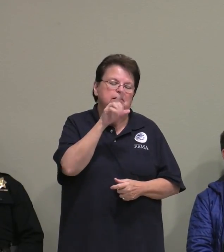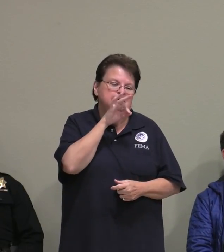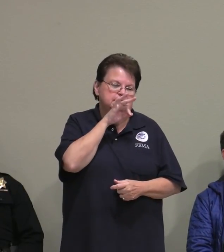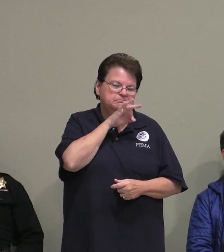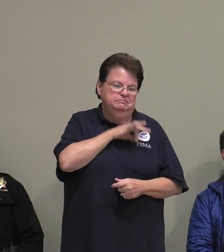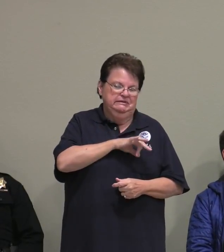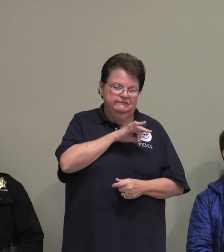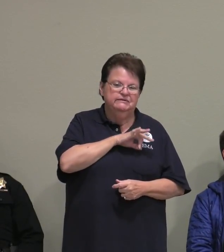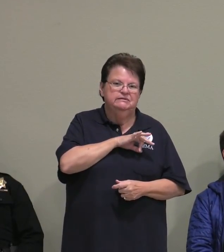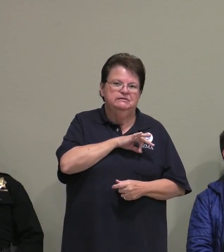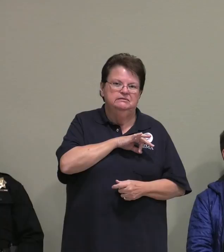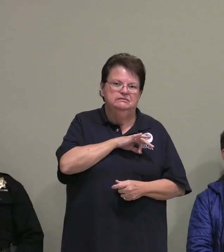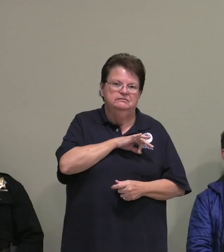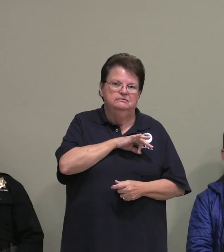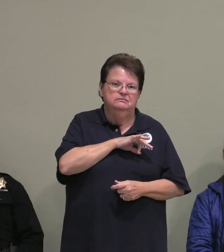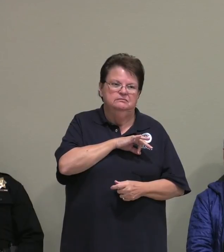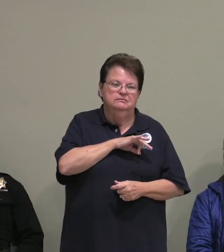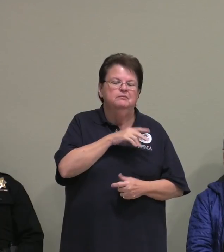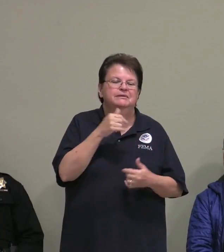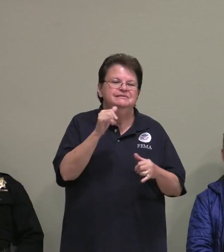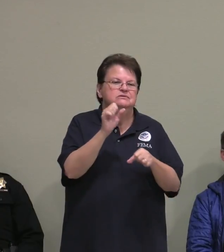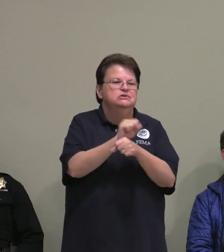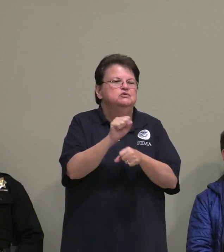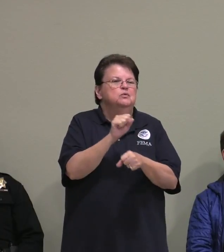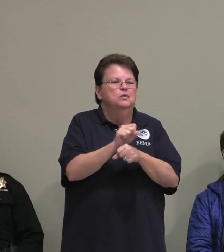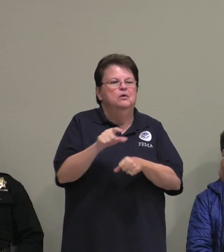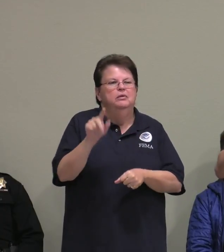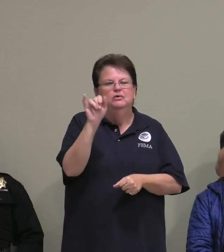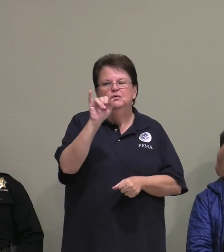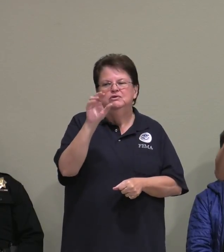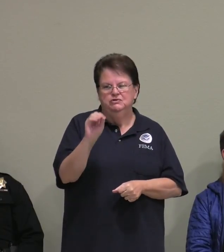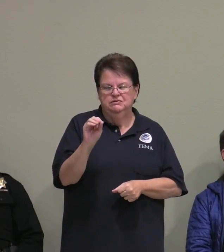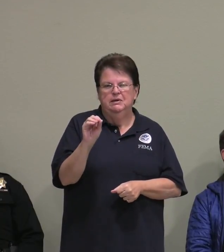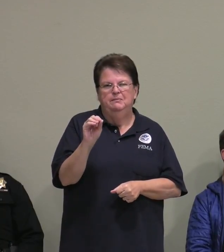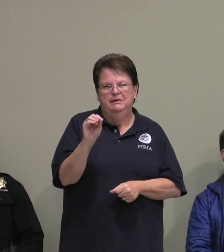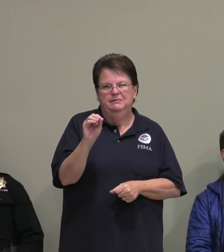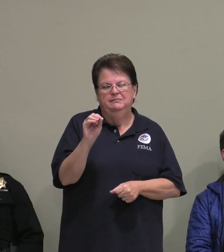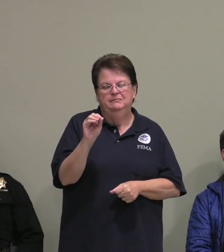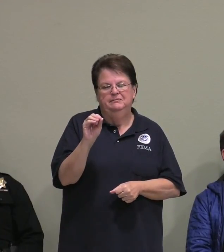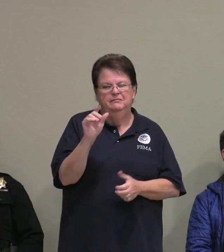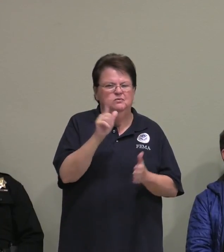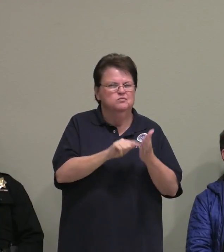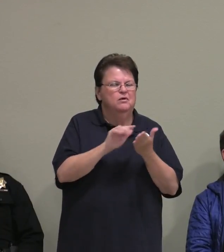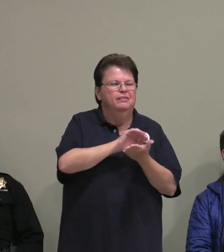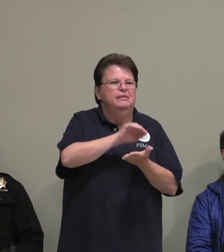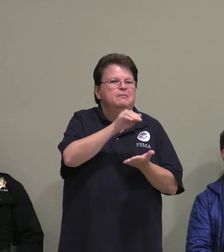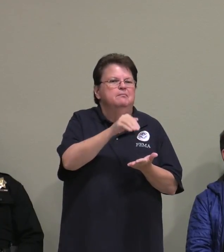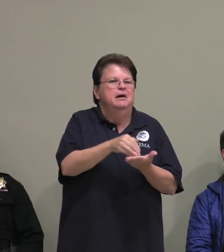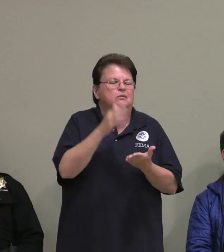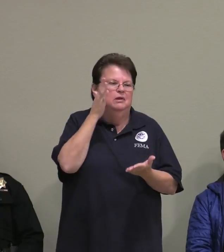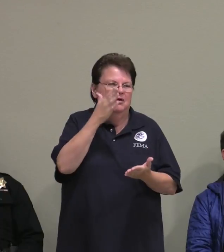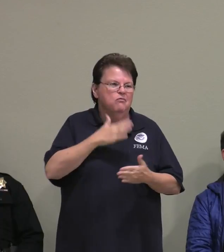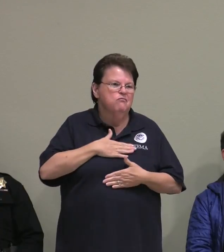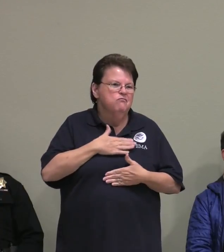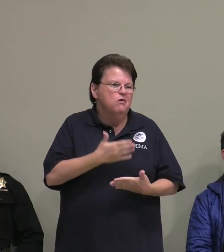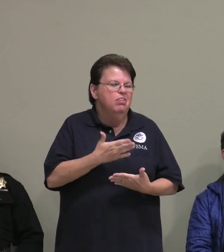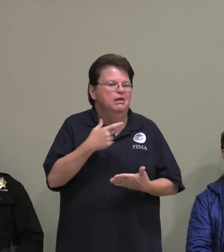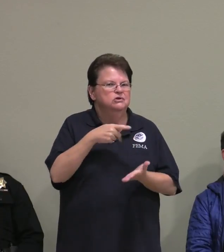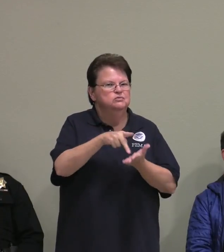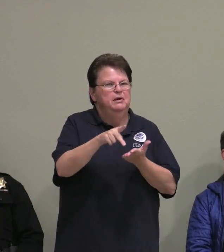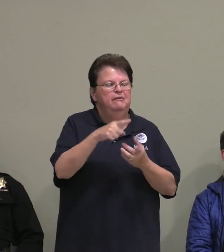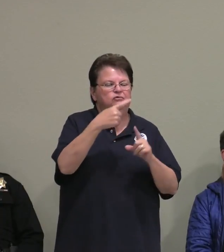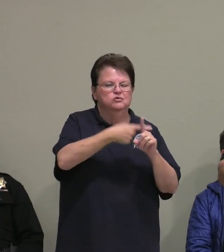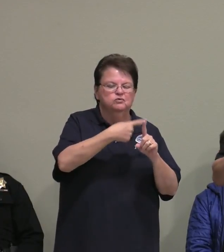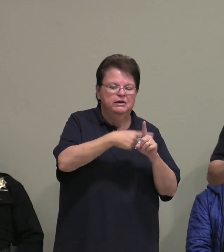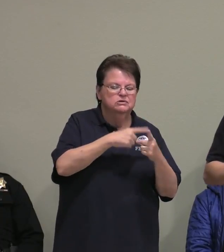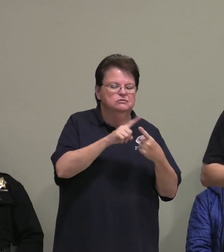in that sense. But you'll need to work with your insurance company as to what amount they're willing to pay you for rental